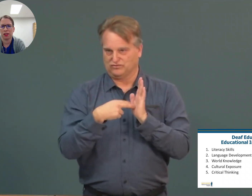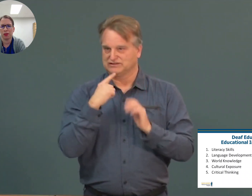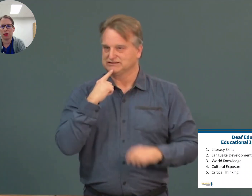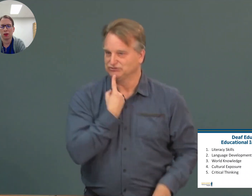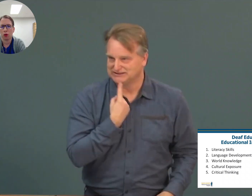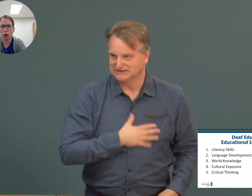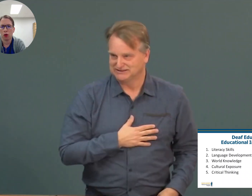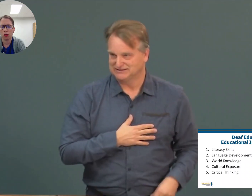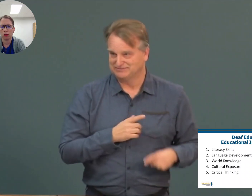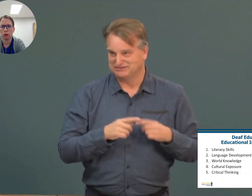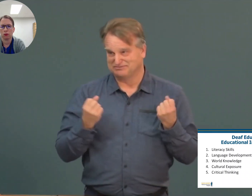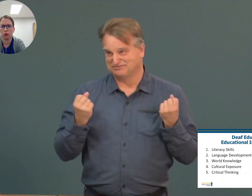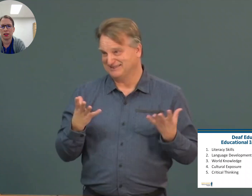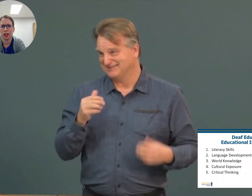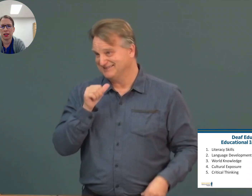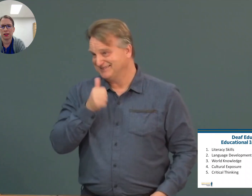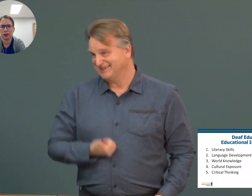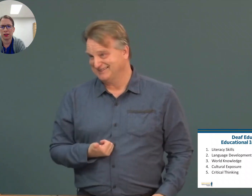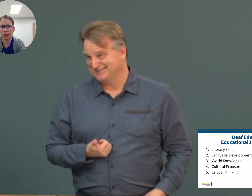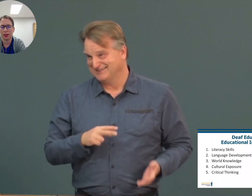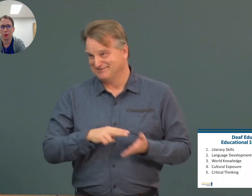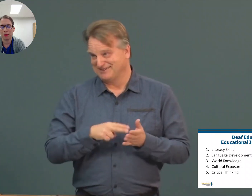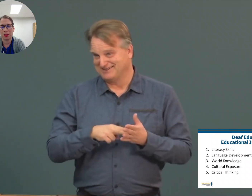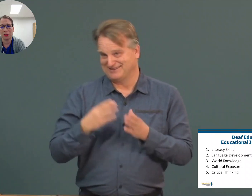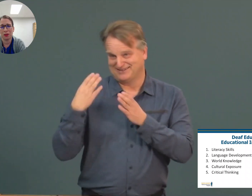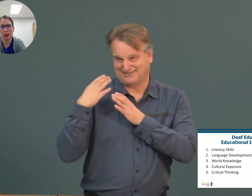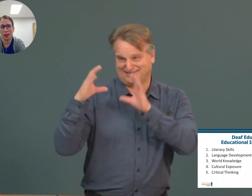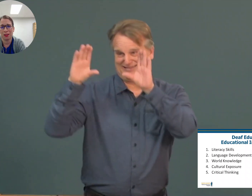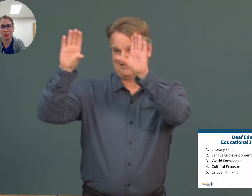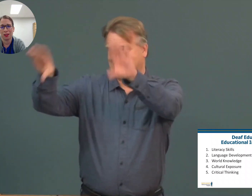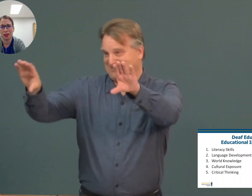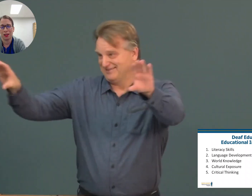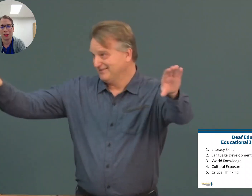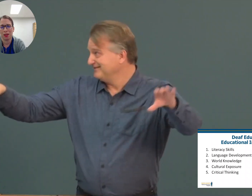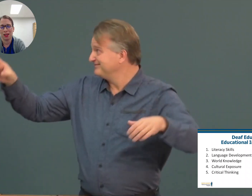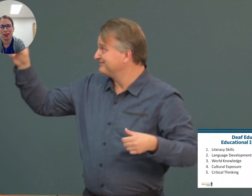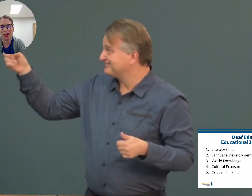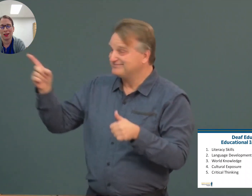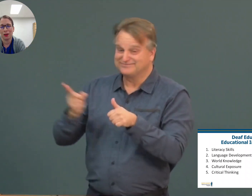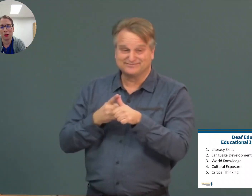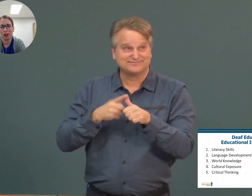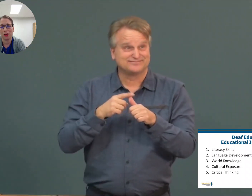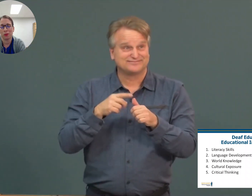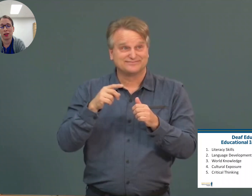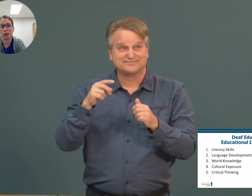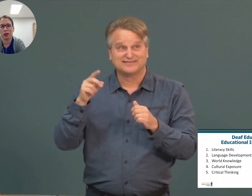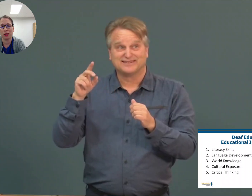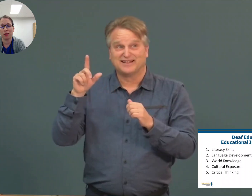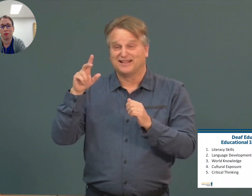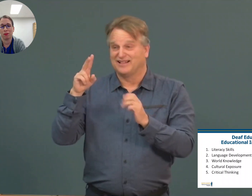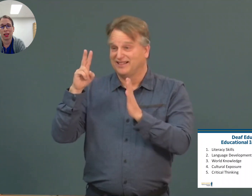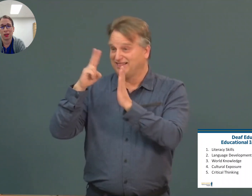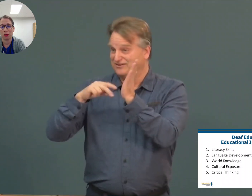accepting their role and taking it seriously, but many do not, meaning that load and that responsibility ends up going to